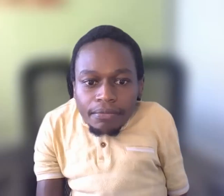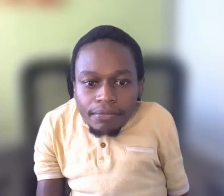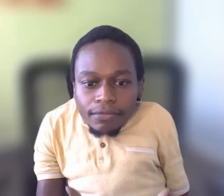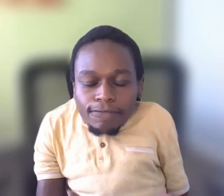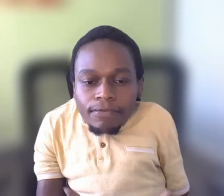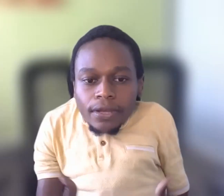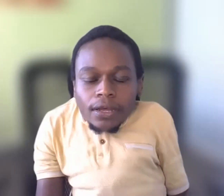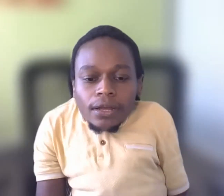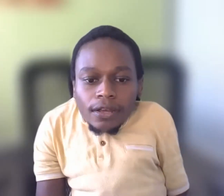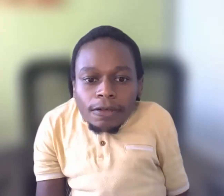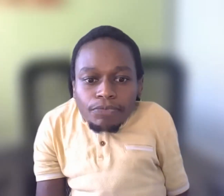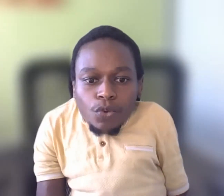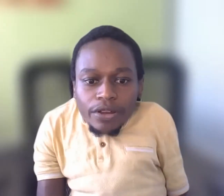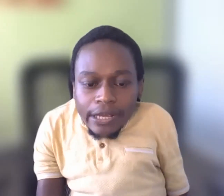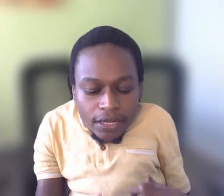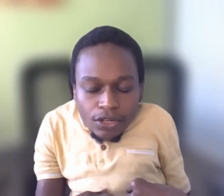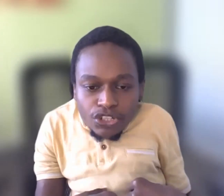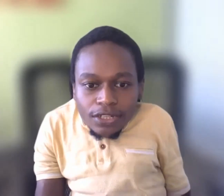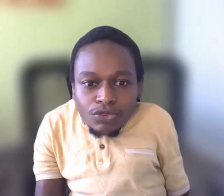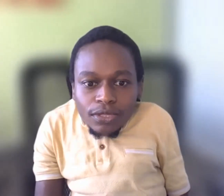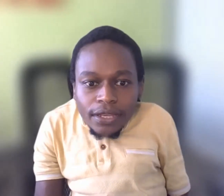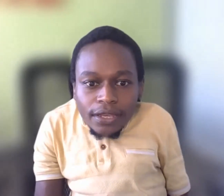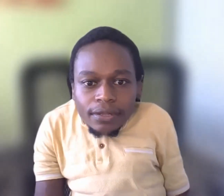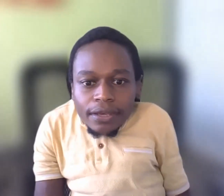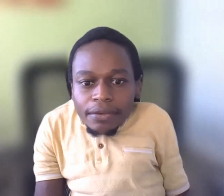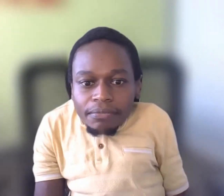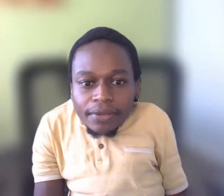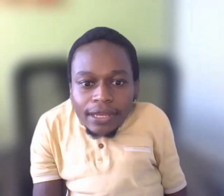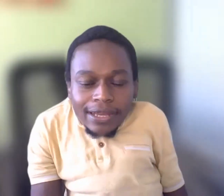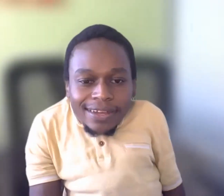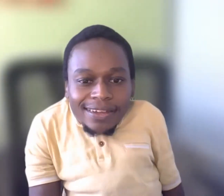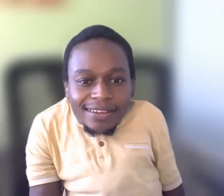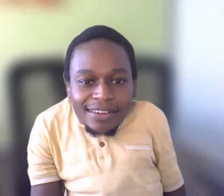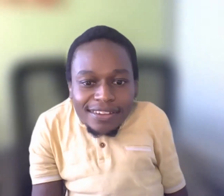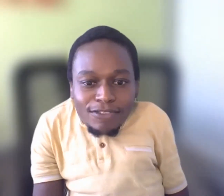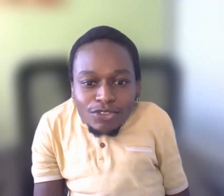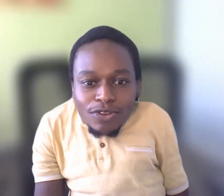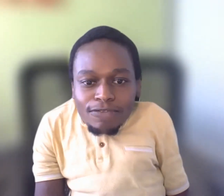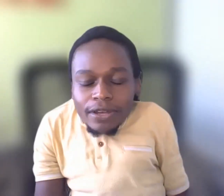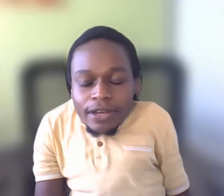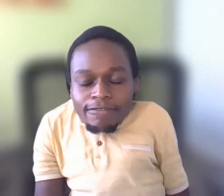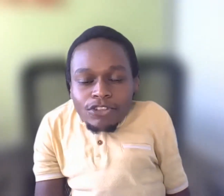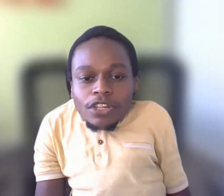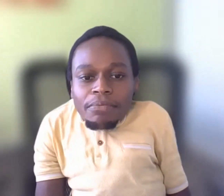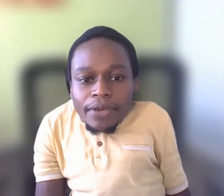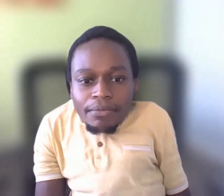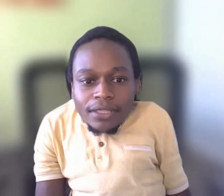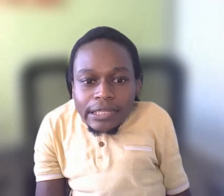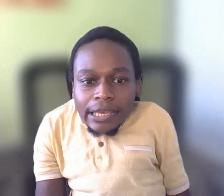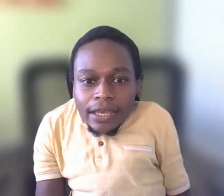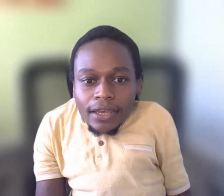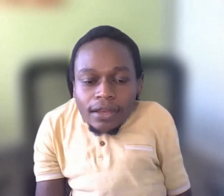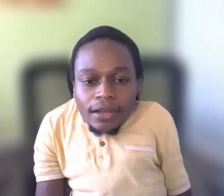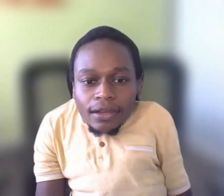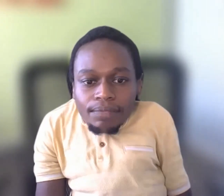I am wearing a yellow shirt today, and I am, for those who have visual